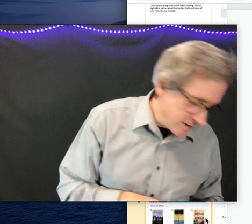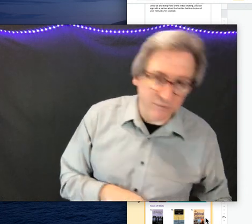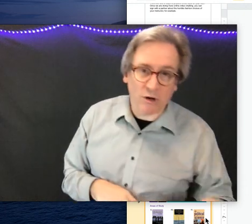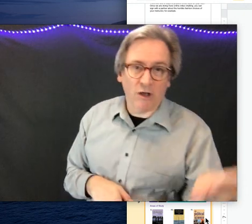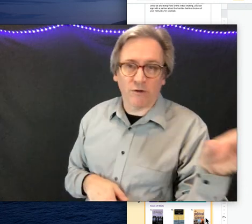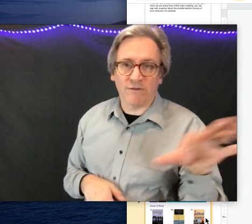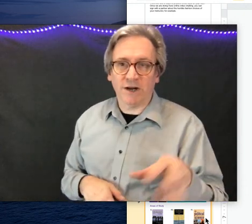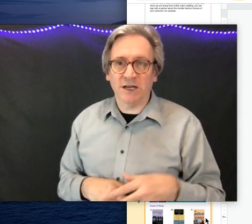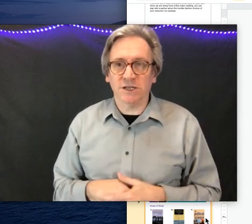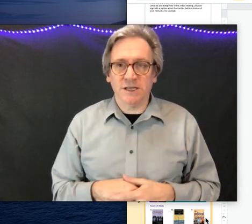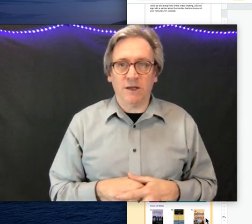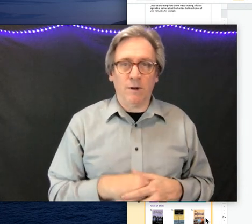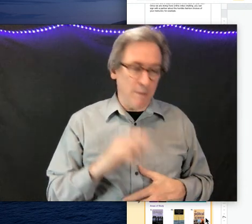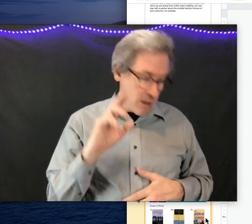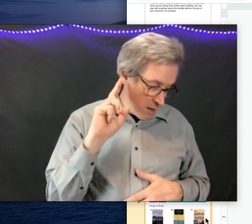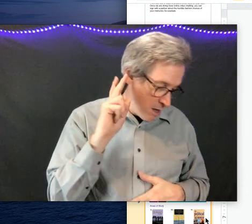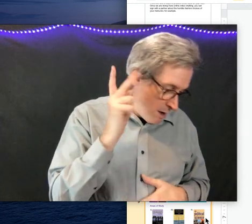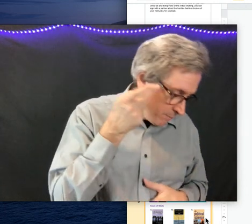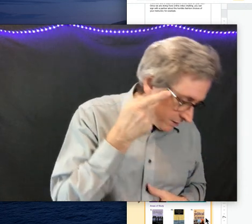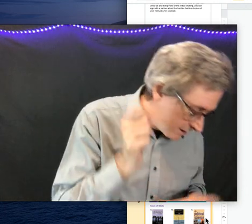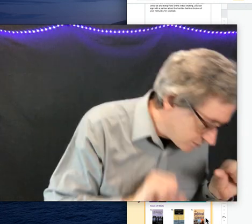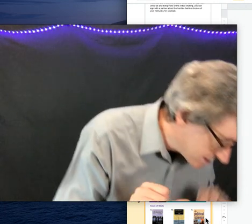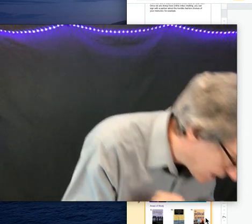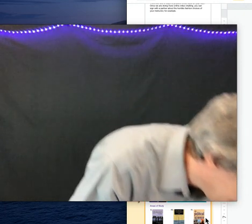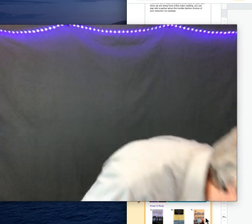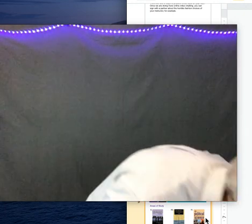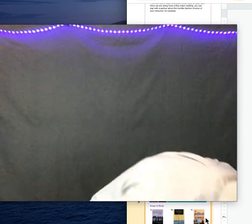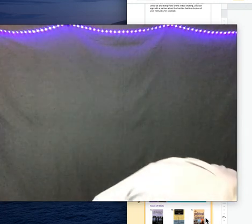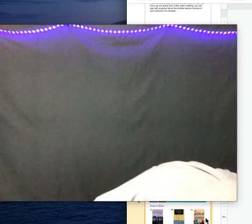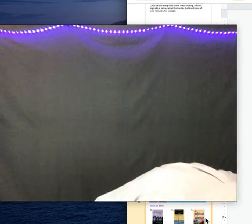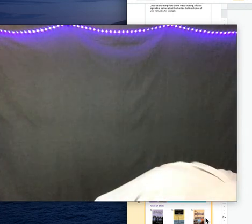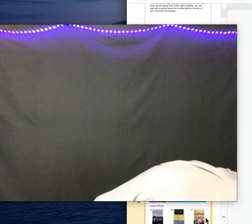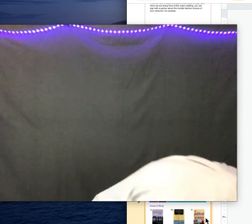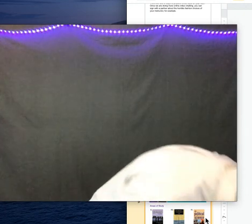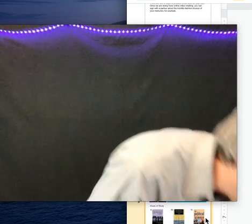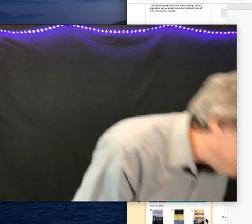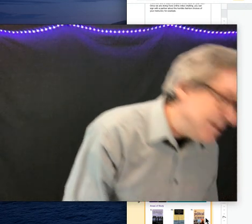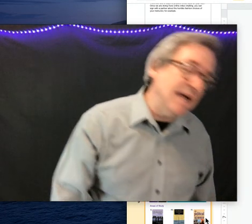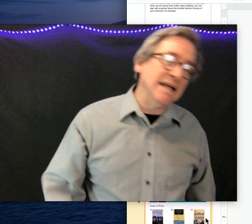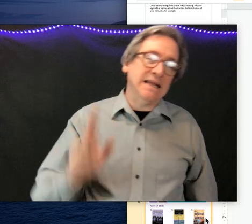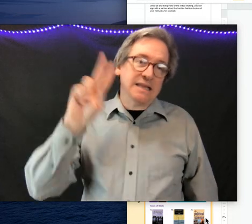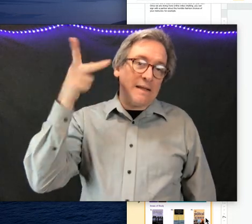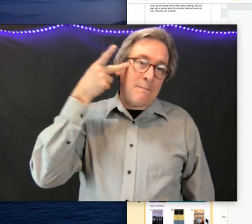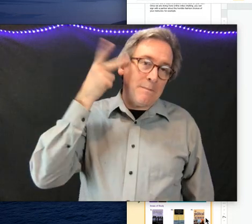Trying to think if there are other variations that they want. Political science. Um,